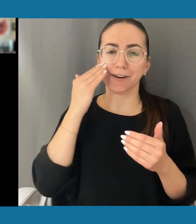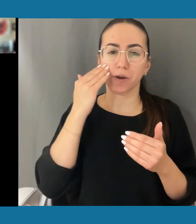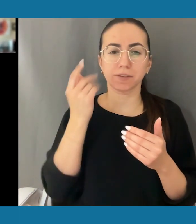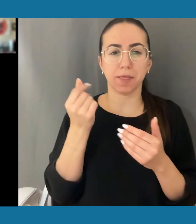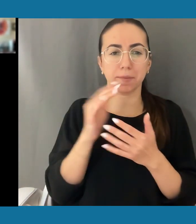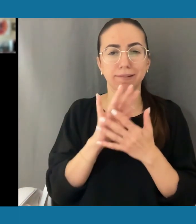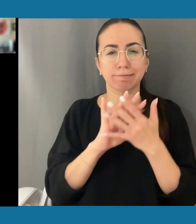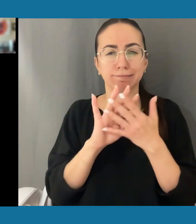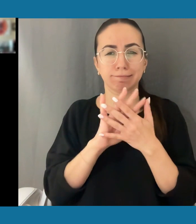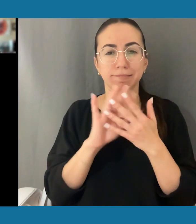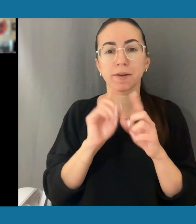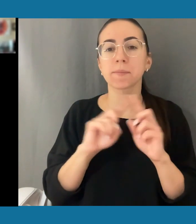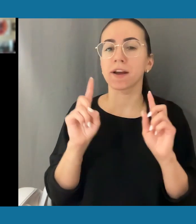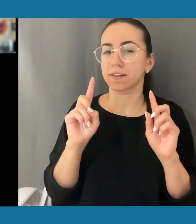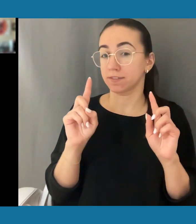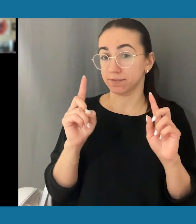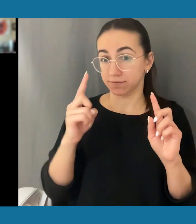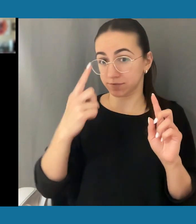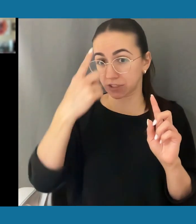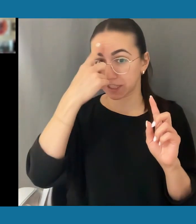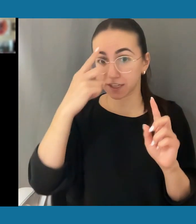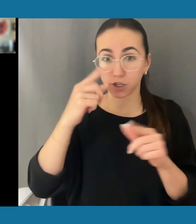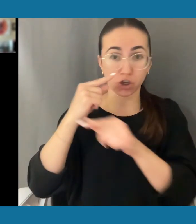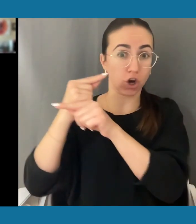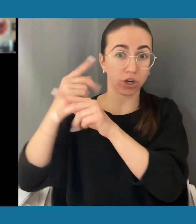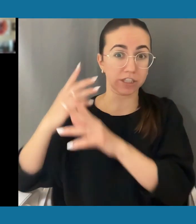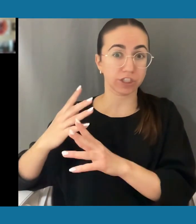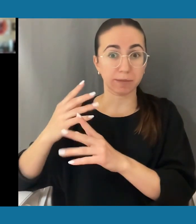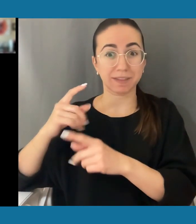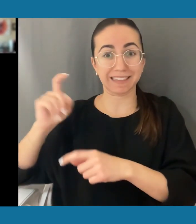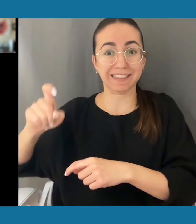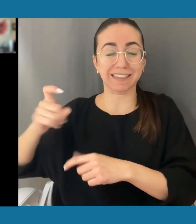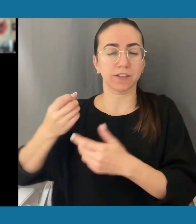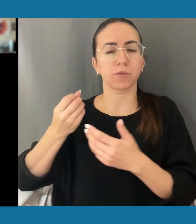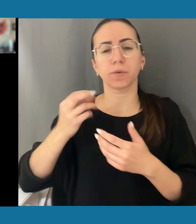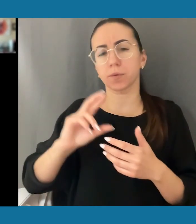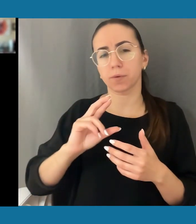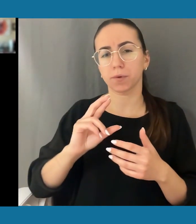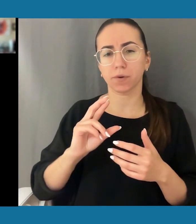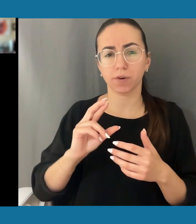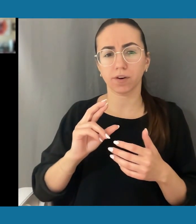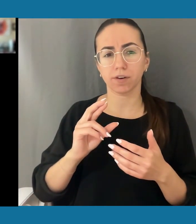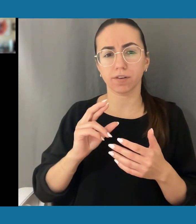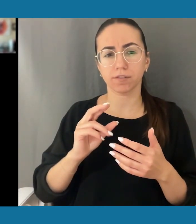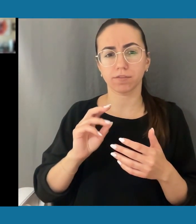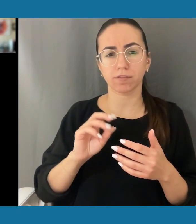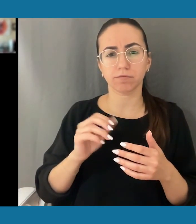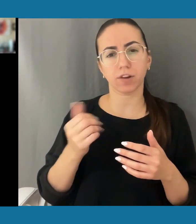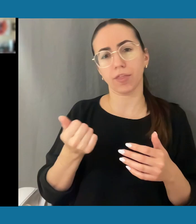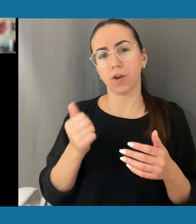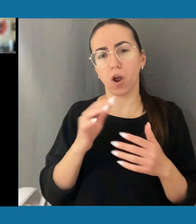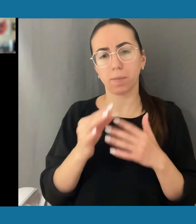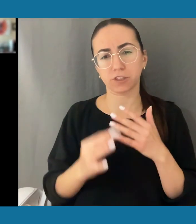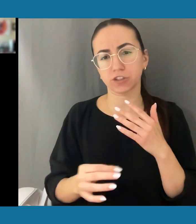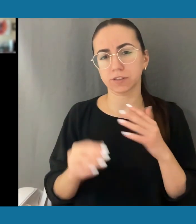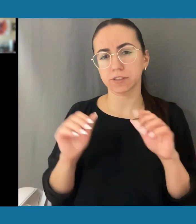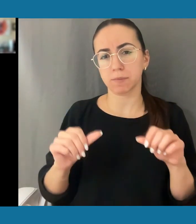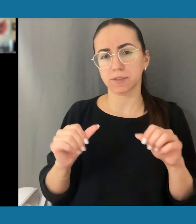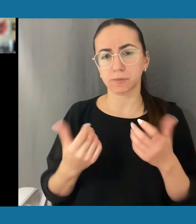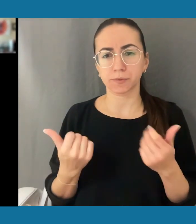blurb, but is this a situation where guardianship is needed, or might a lesser alternative